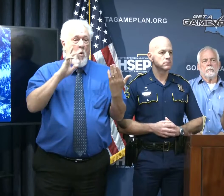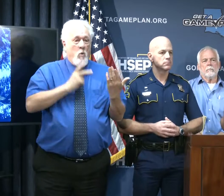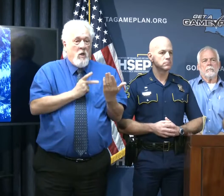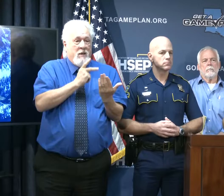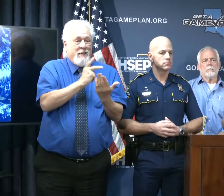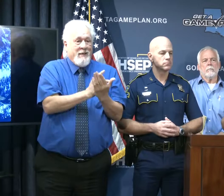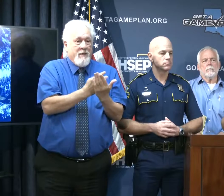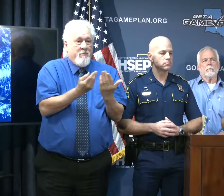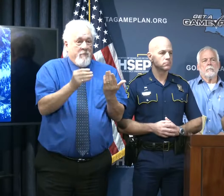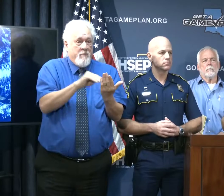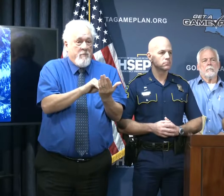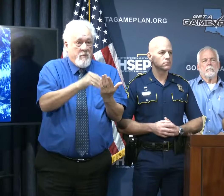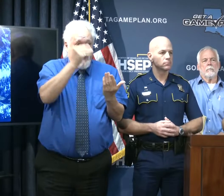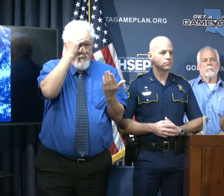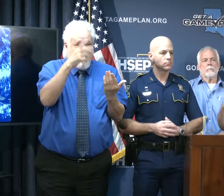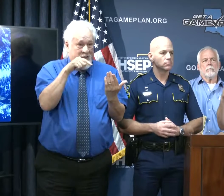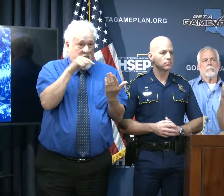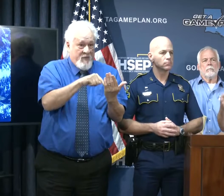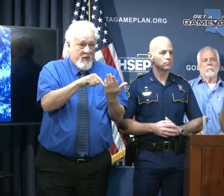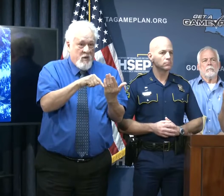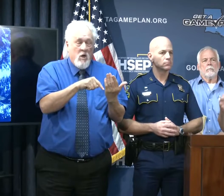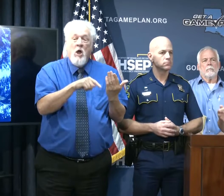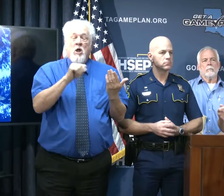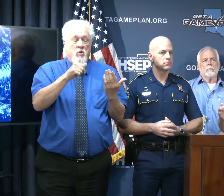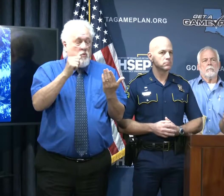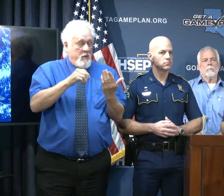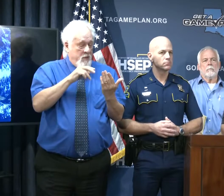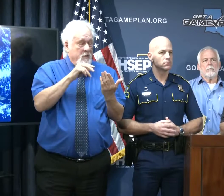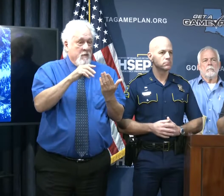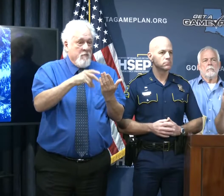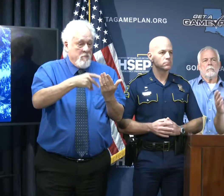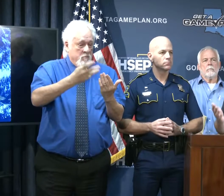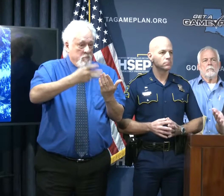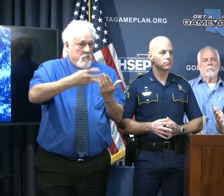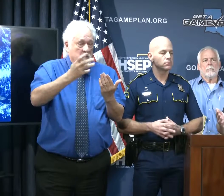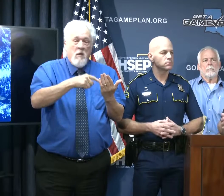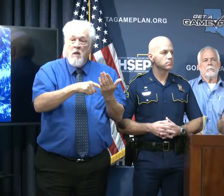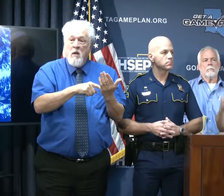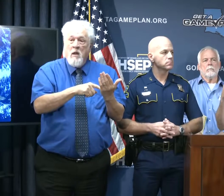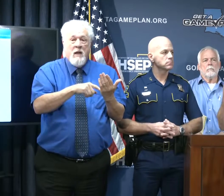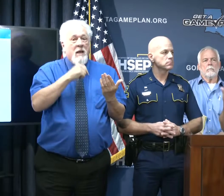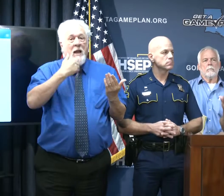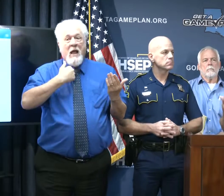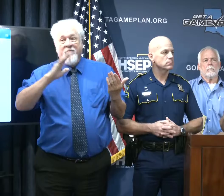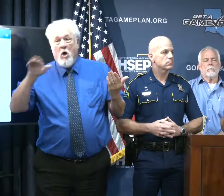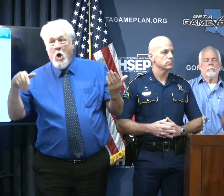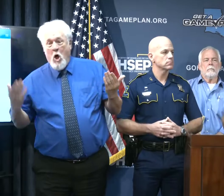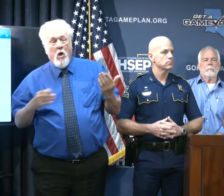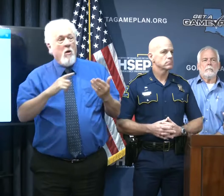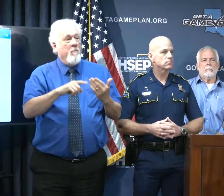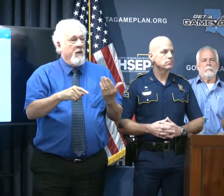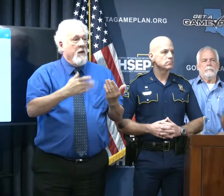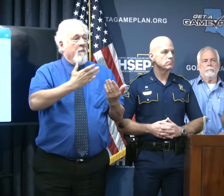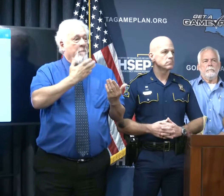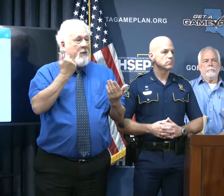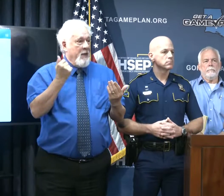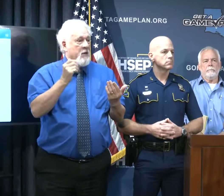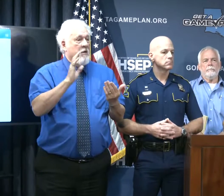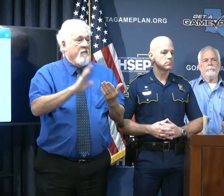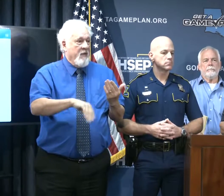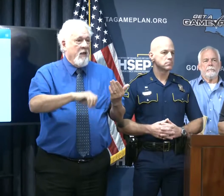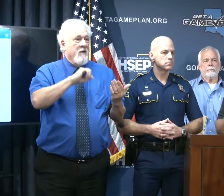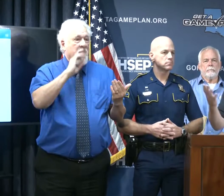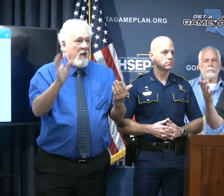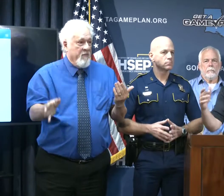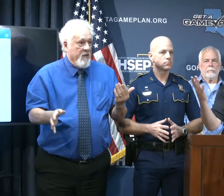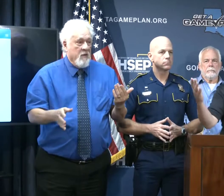vital information on there that you can access. We're not going to have it all, but again, it's better than